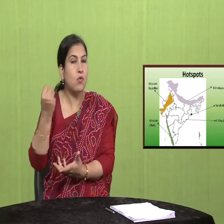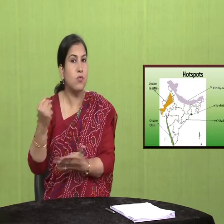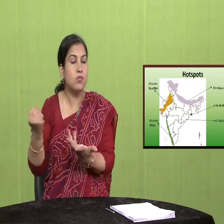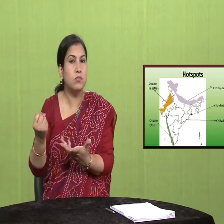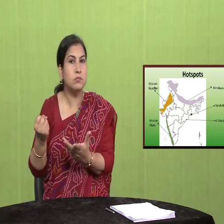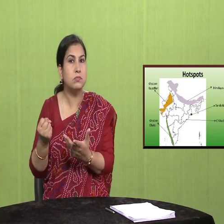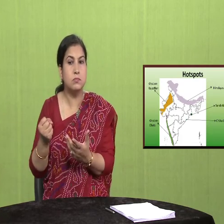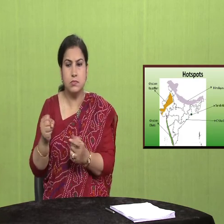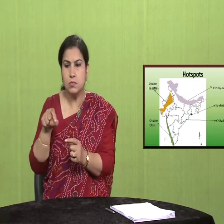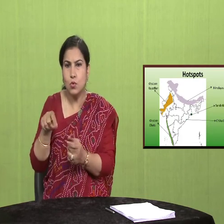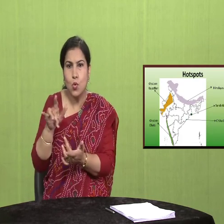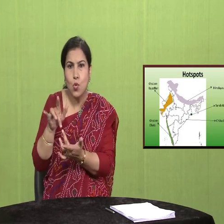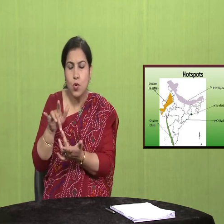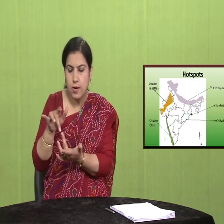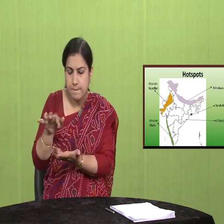certain limited area.